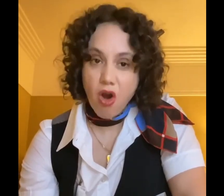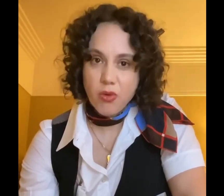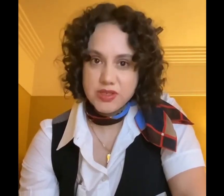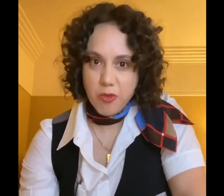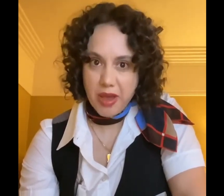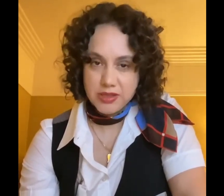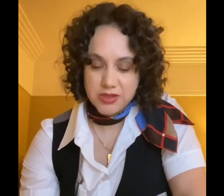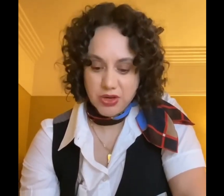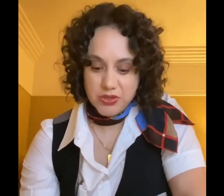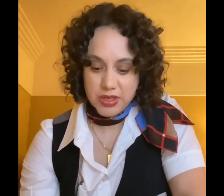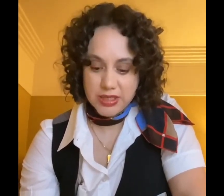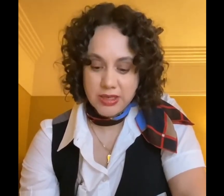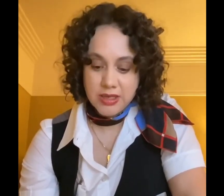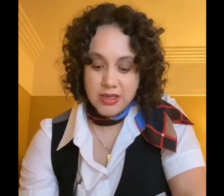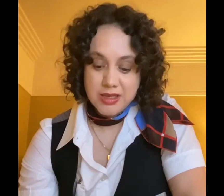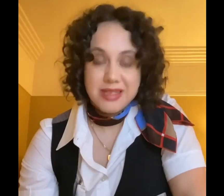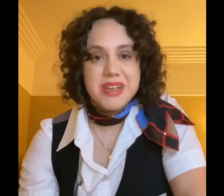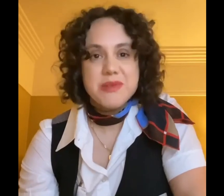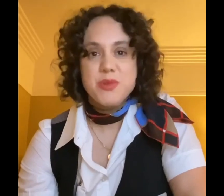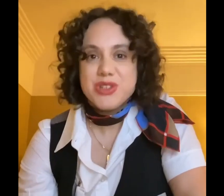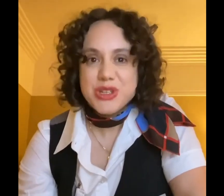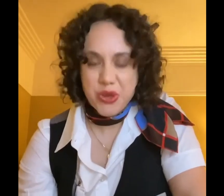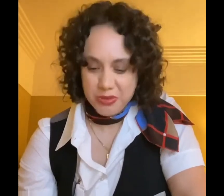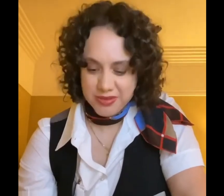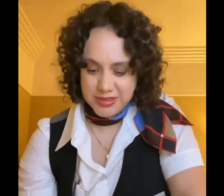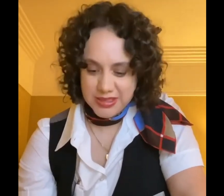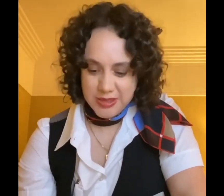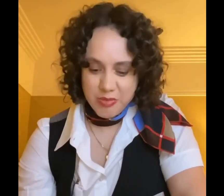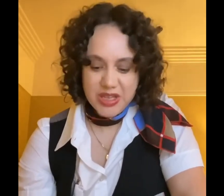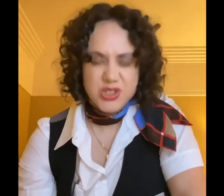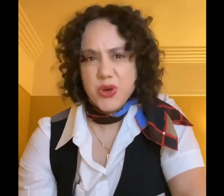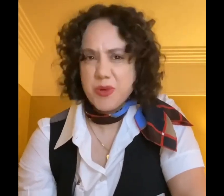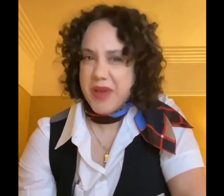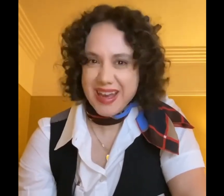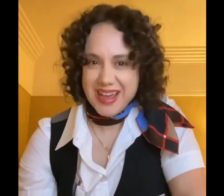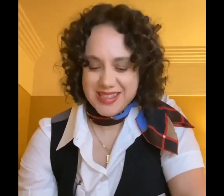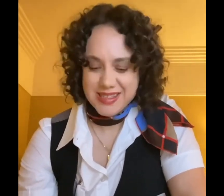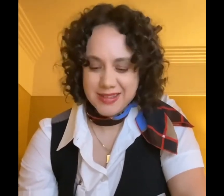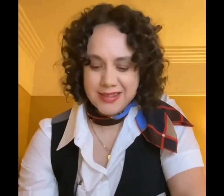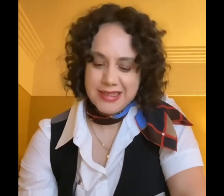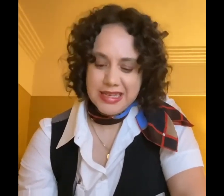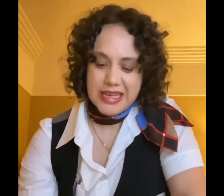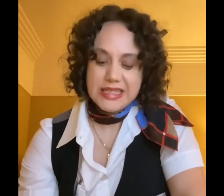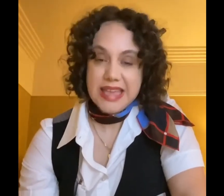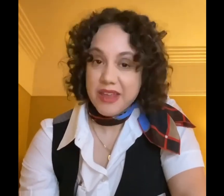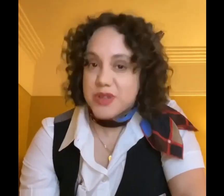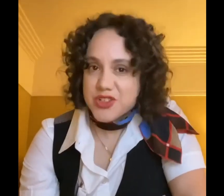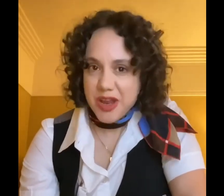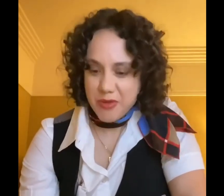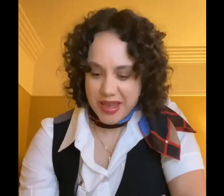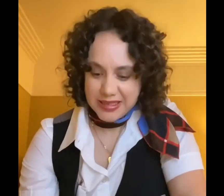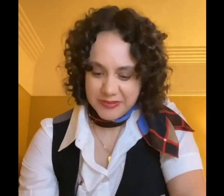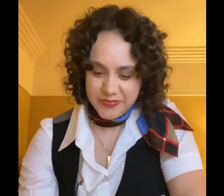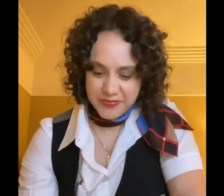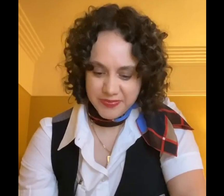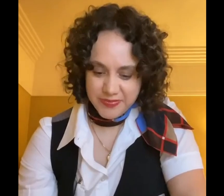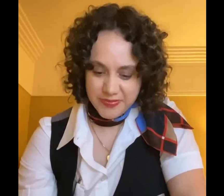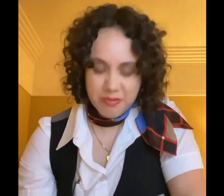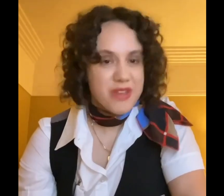always go back to Star Trek. Sometimes watching you, being a total badass. Catherine Janeway, my